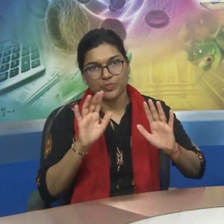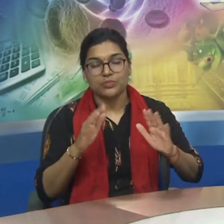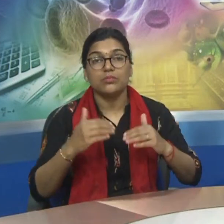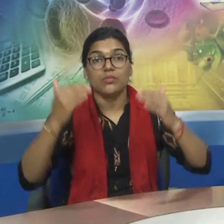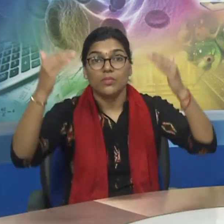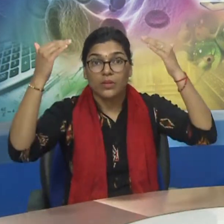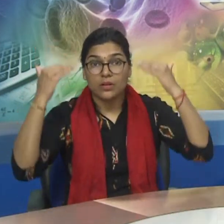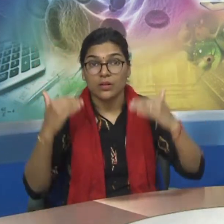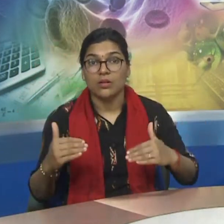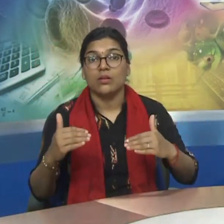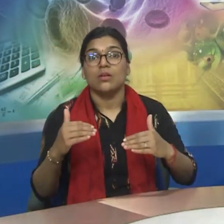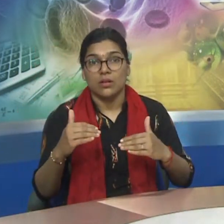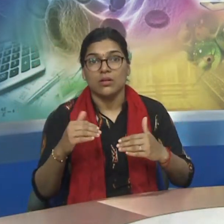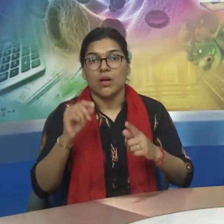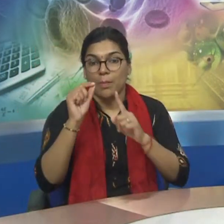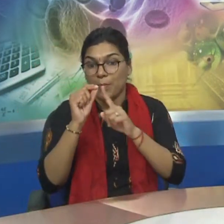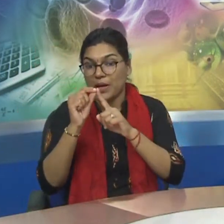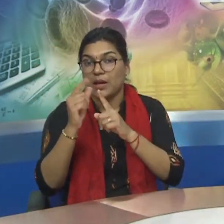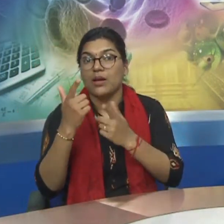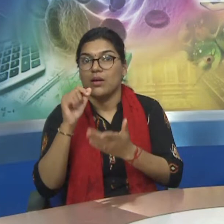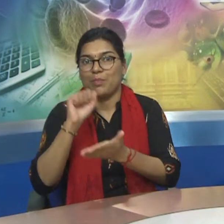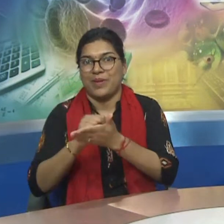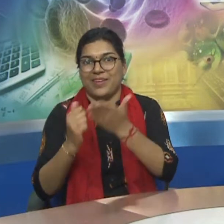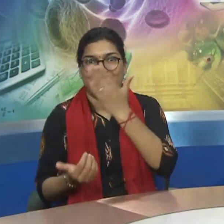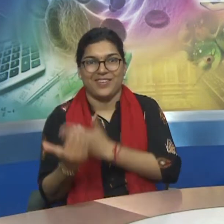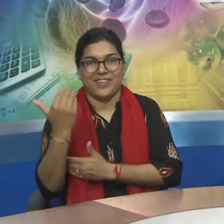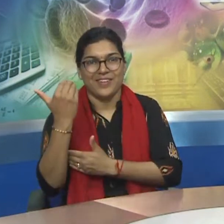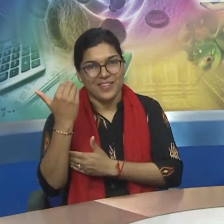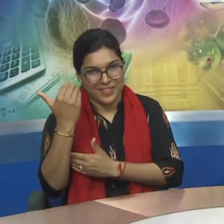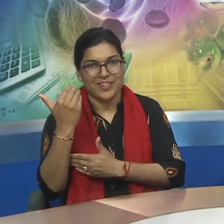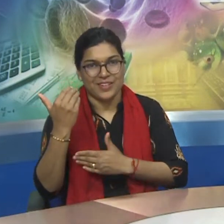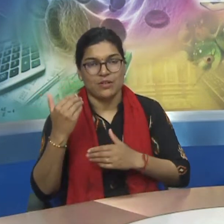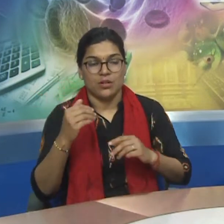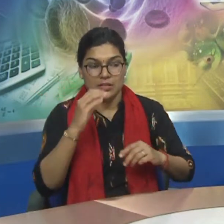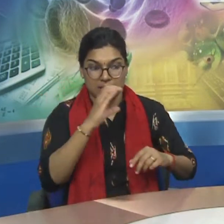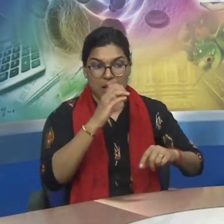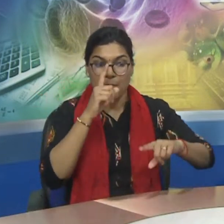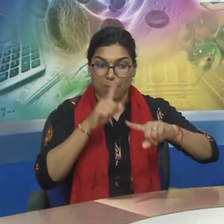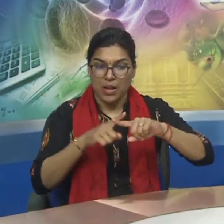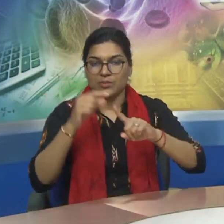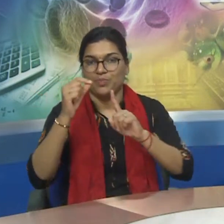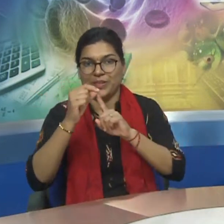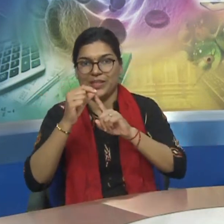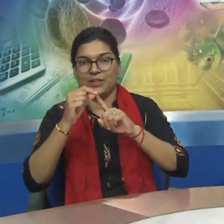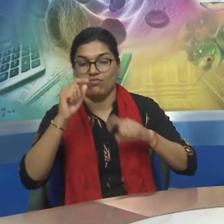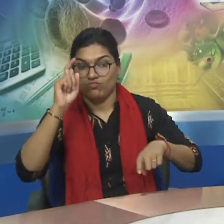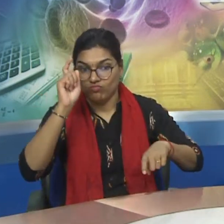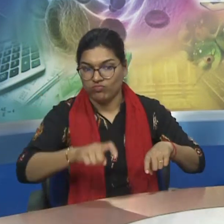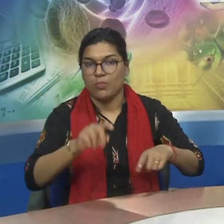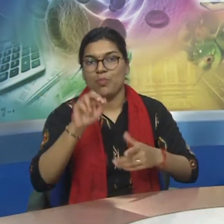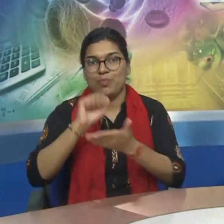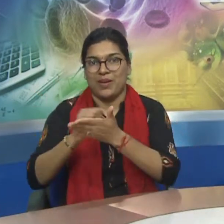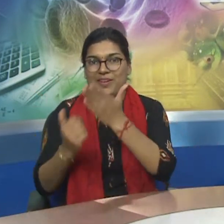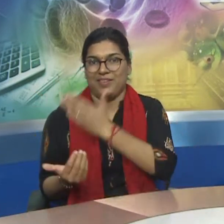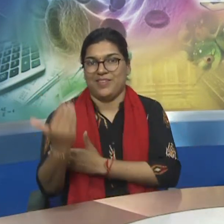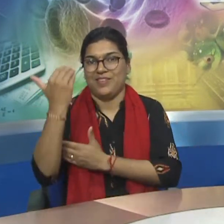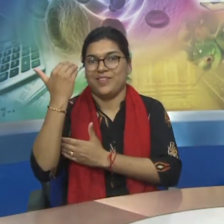use this bold command. And then fifth keyboard shortcut is Ctrl plus P. That is used